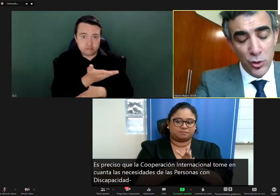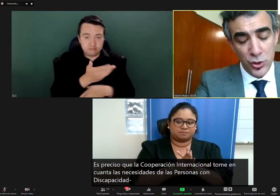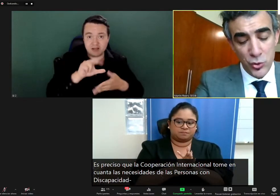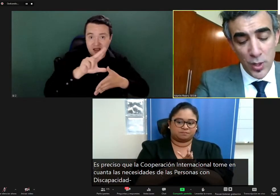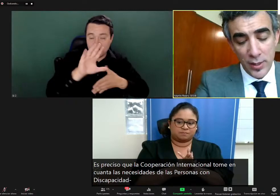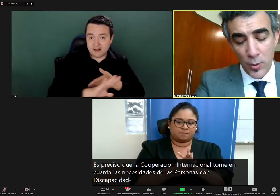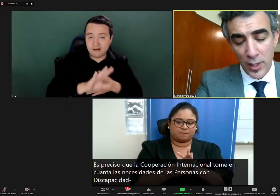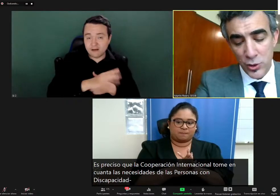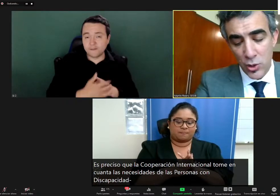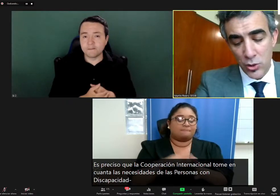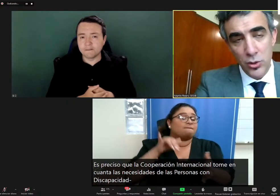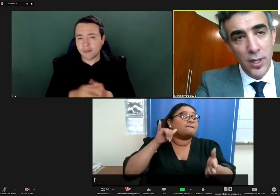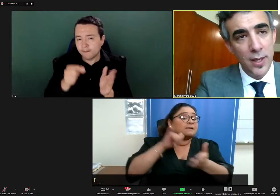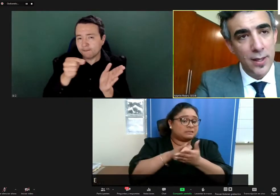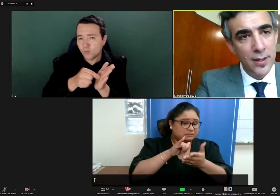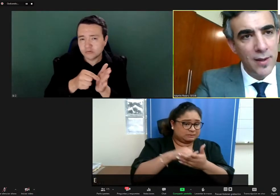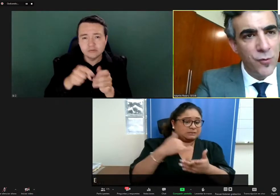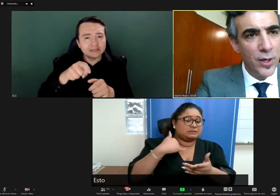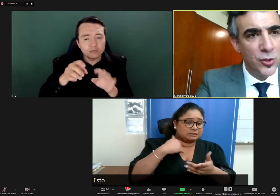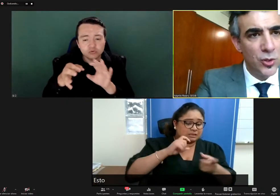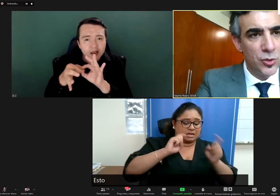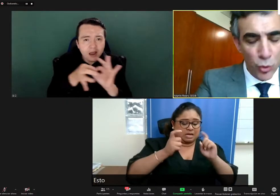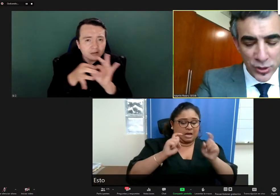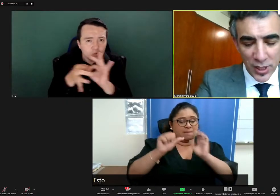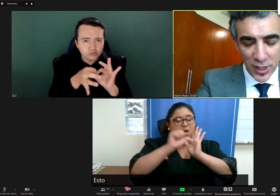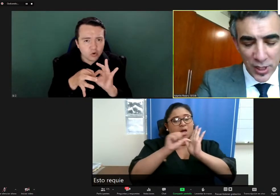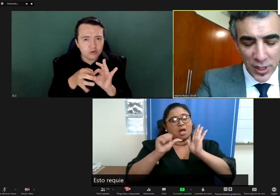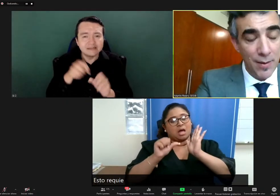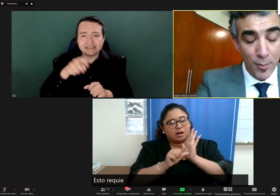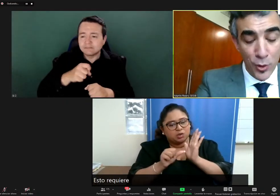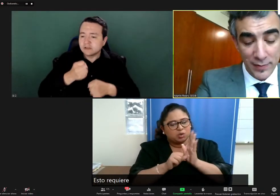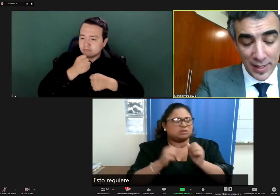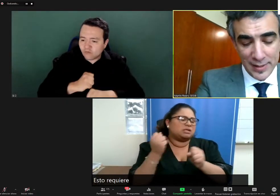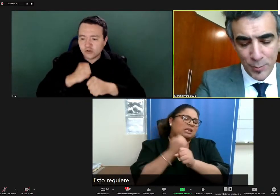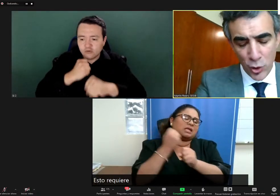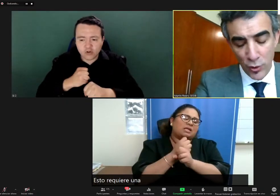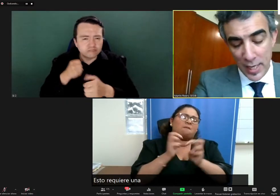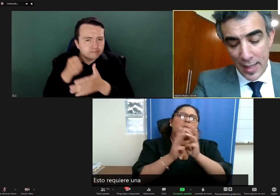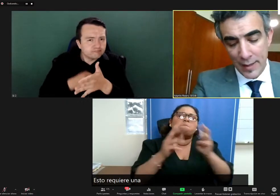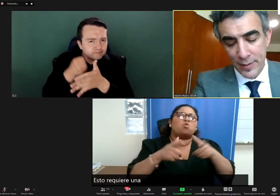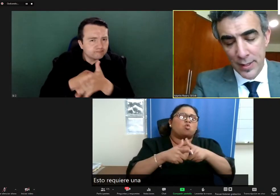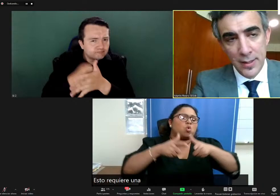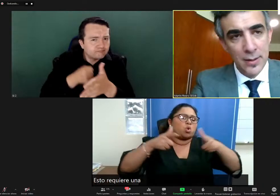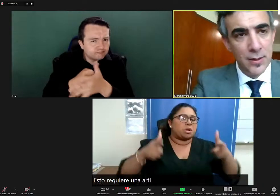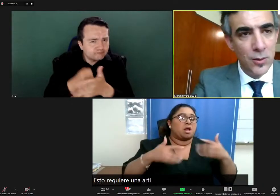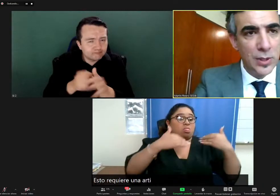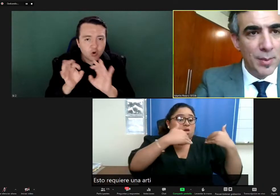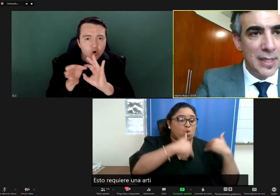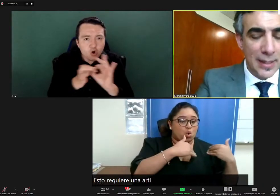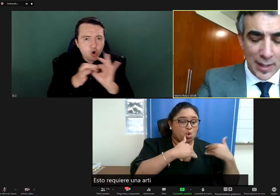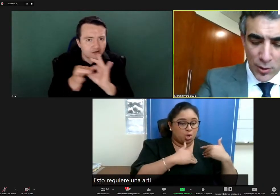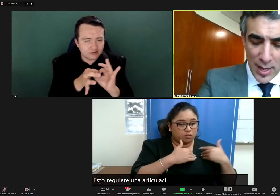our region has in this subject so this entails significant